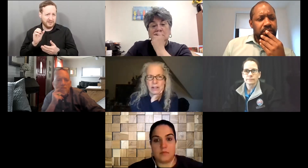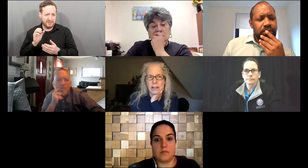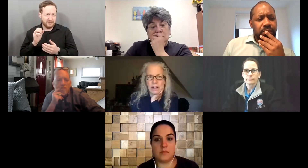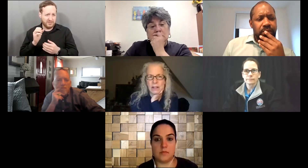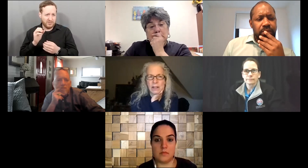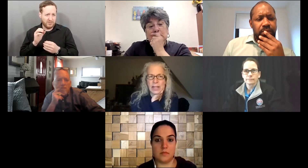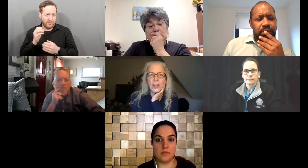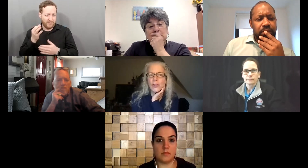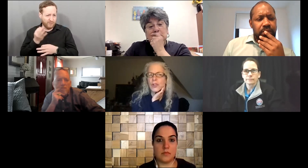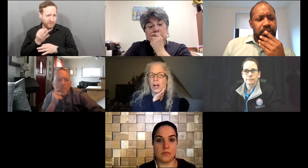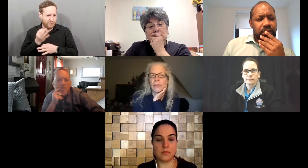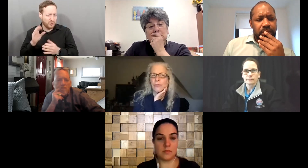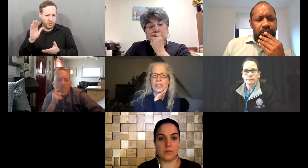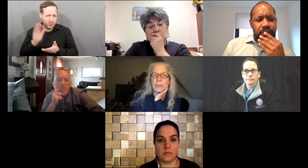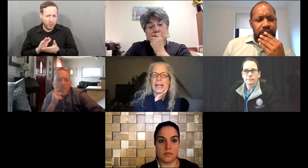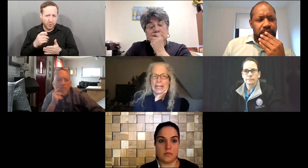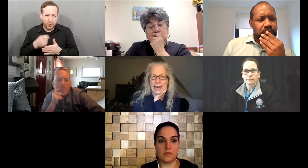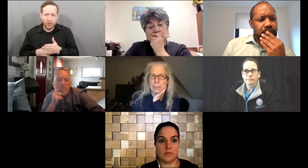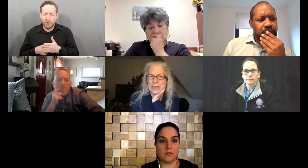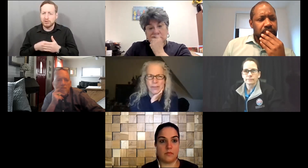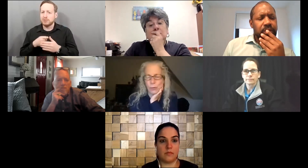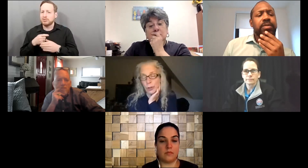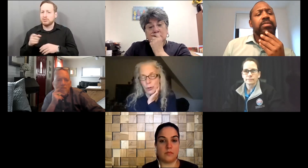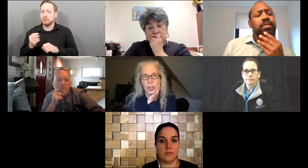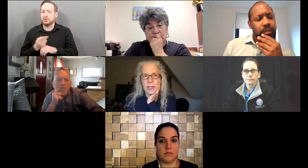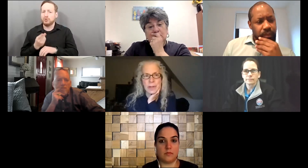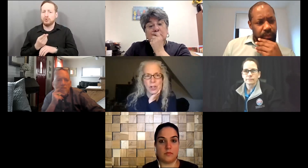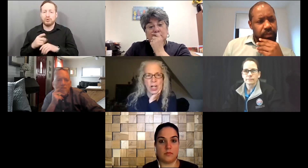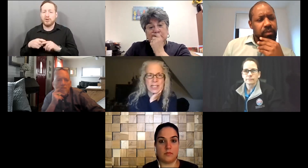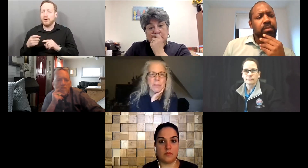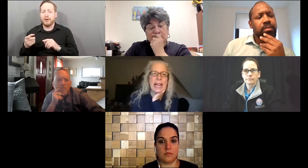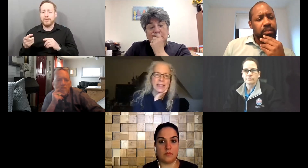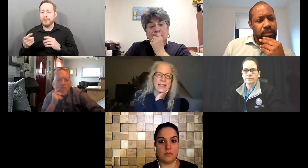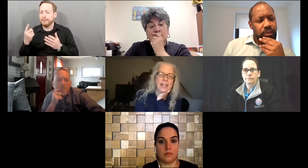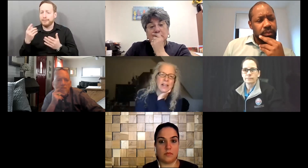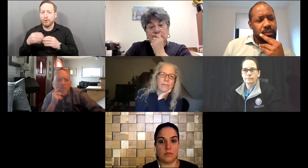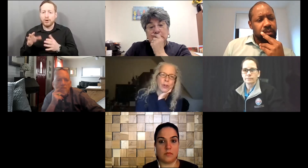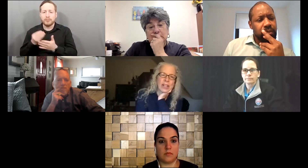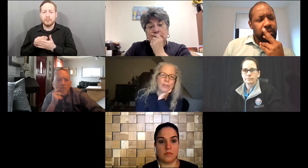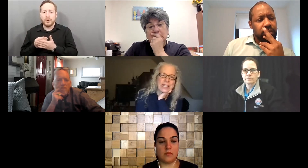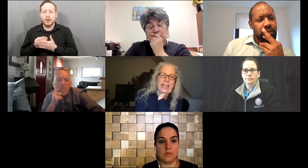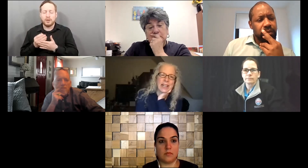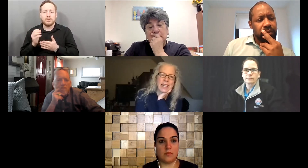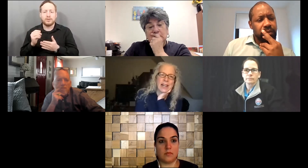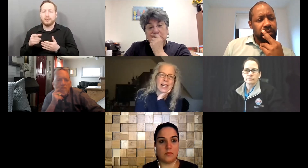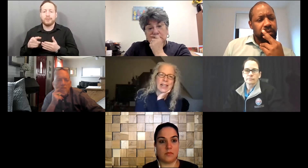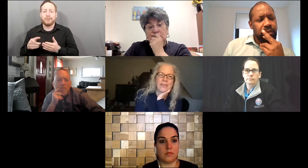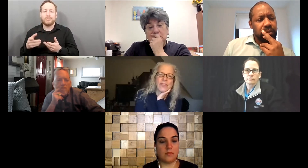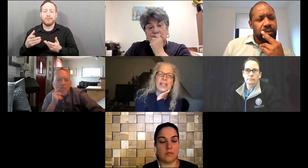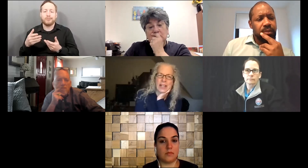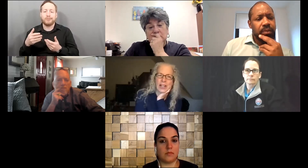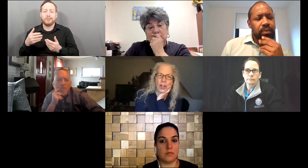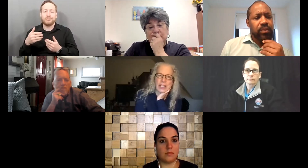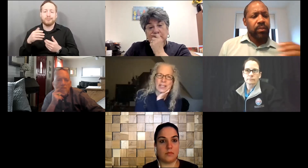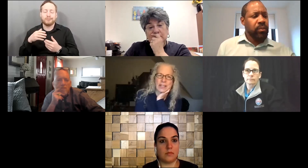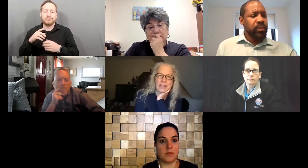it. They used to offer free space, I believe, or reduced cost space for the literacy, and the